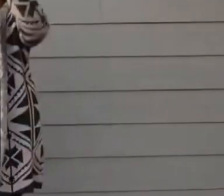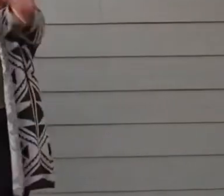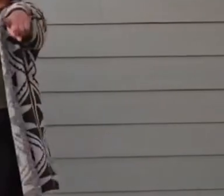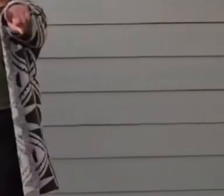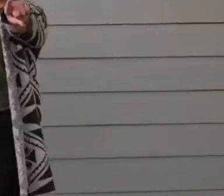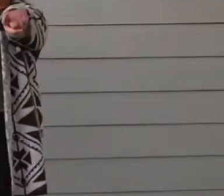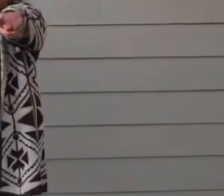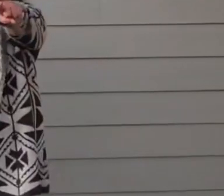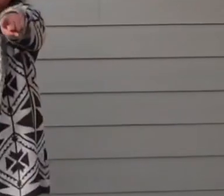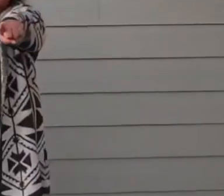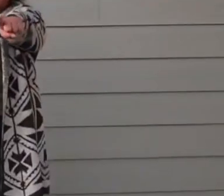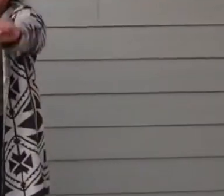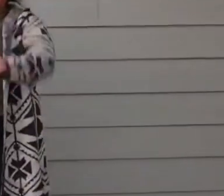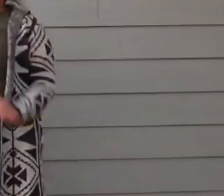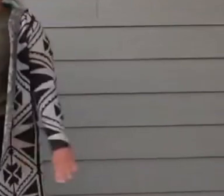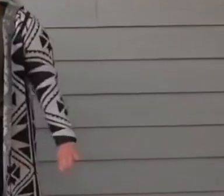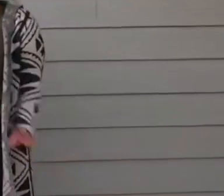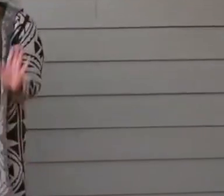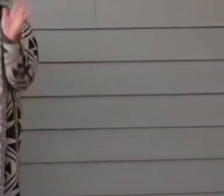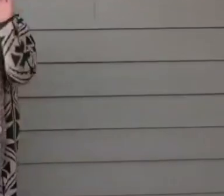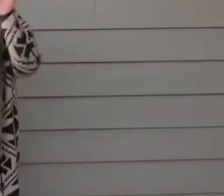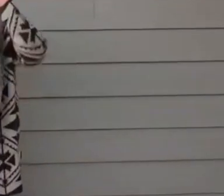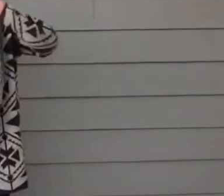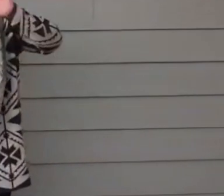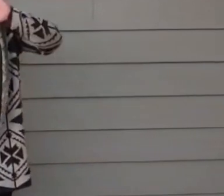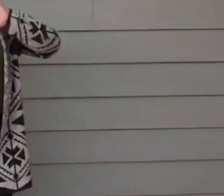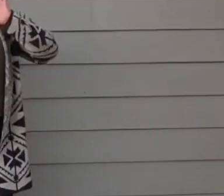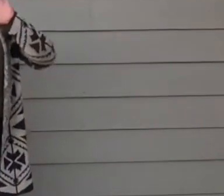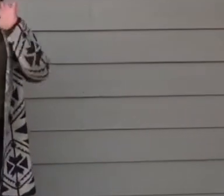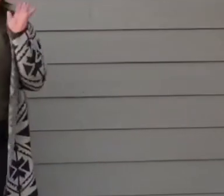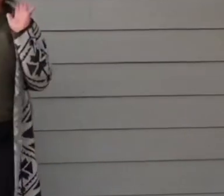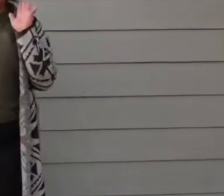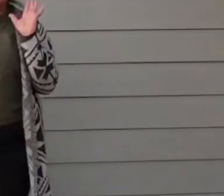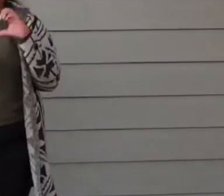believing. And we believe in you, Living Water. Have a great week. Bye.